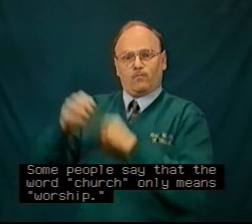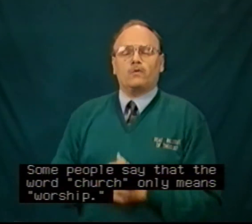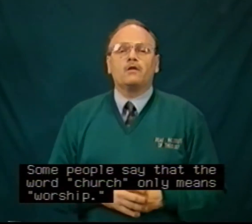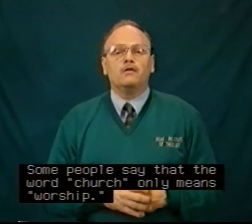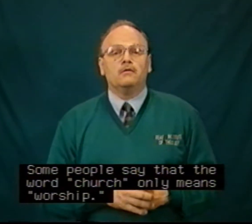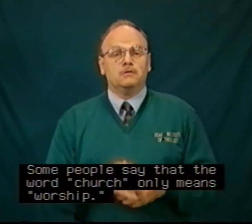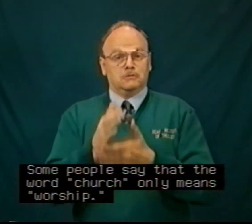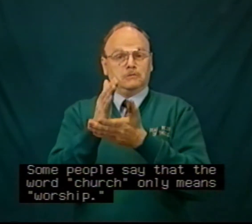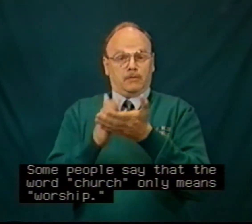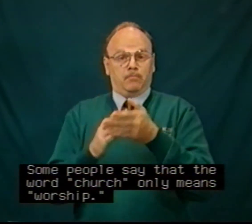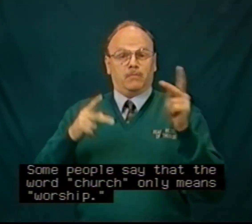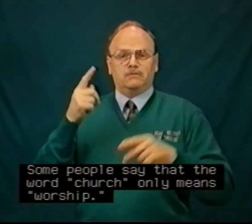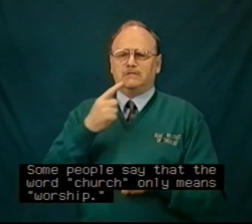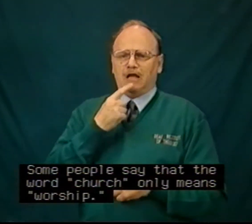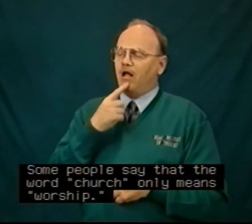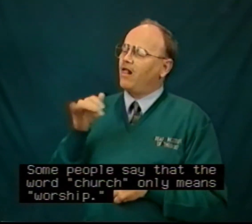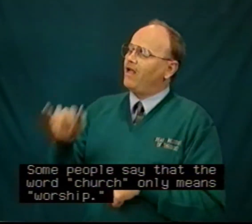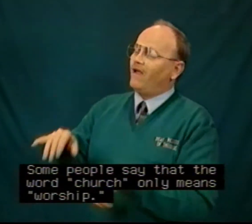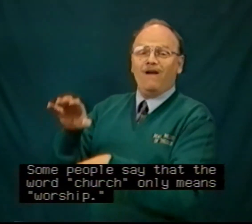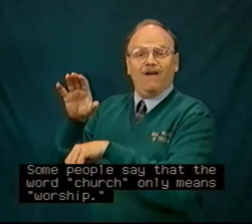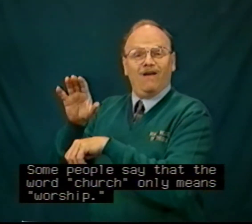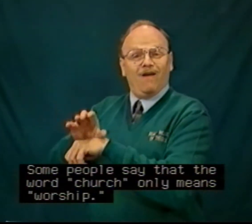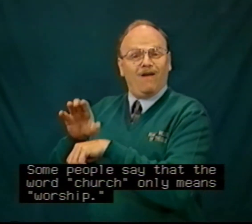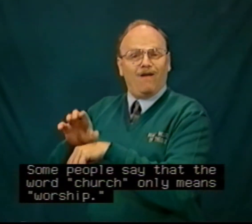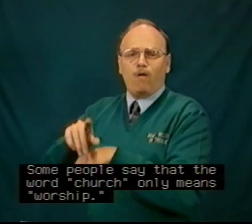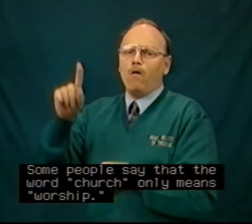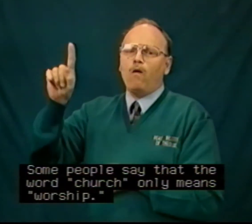Some people say that the word church only means worship.